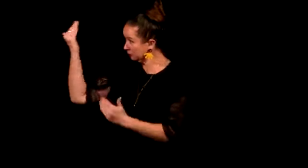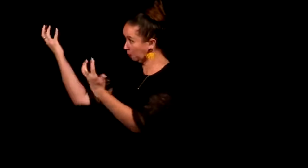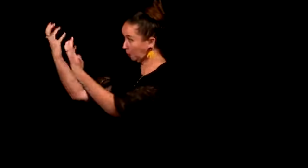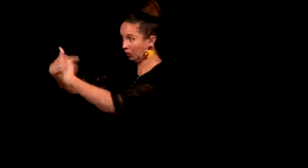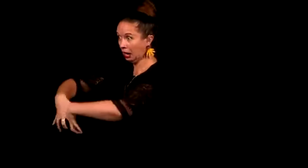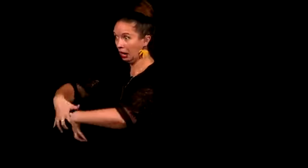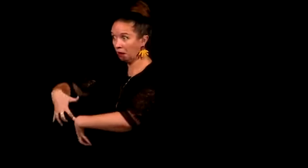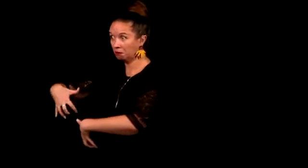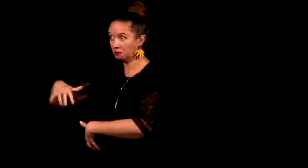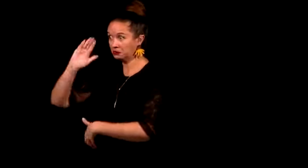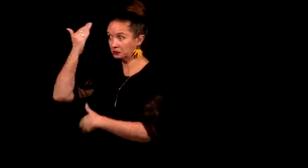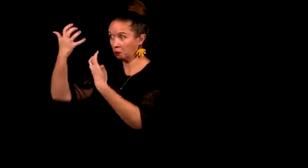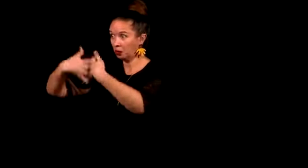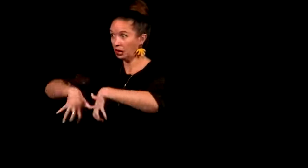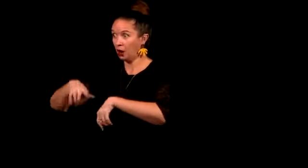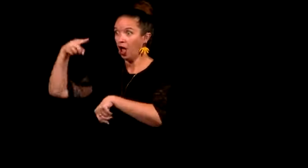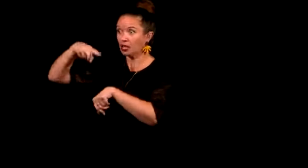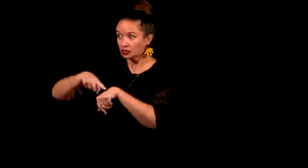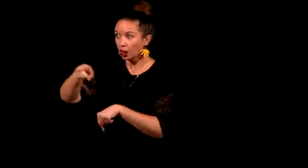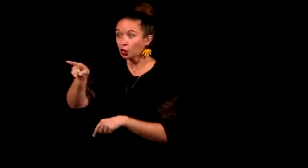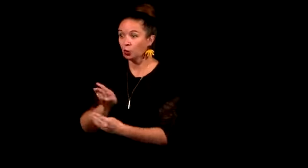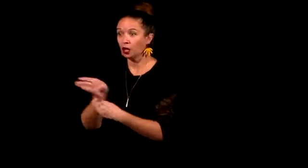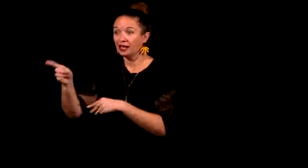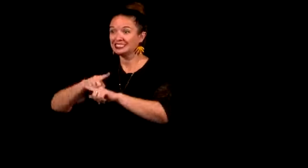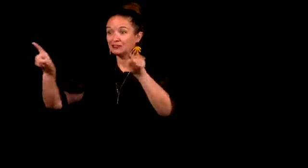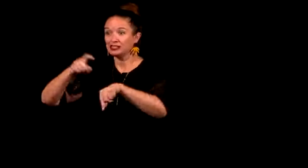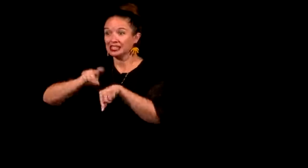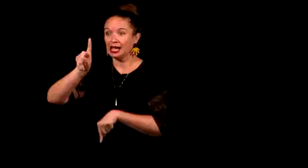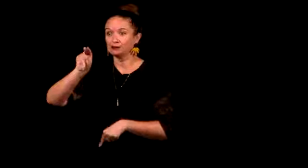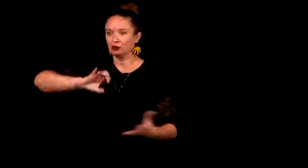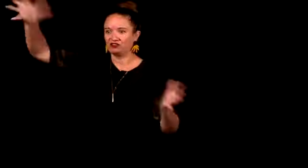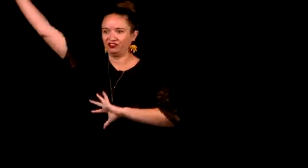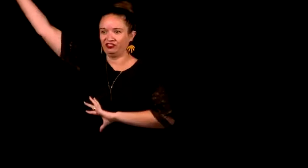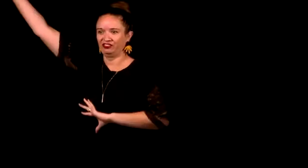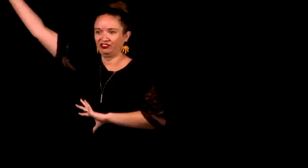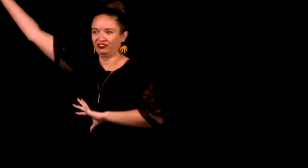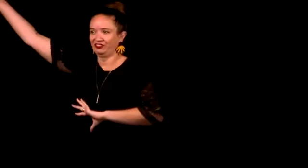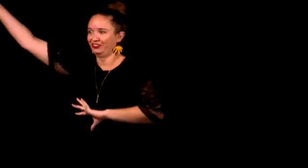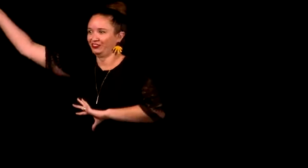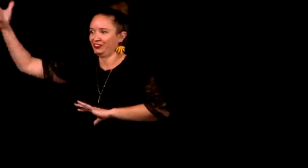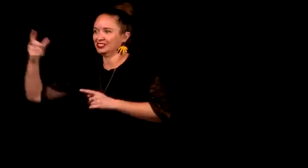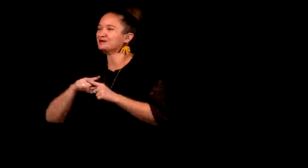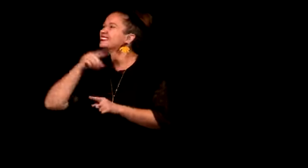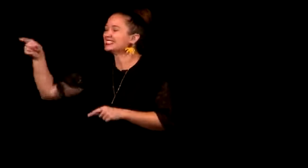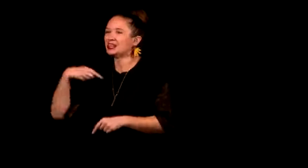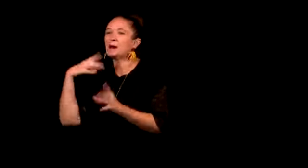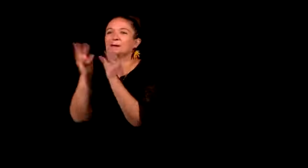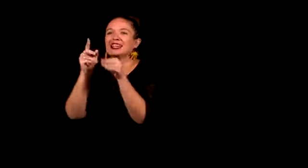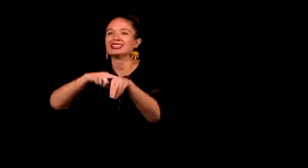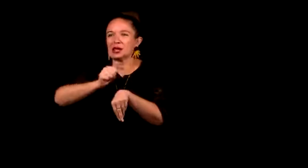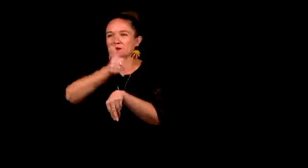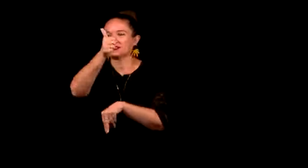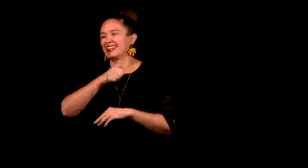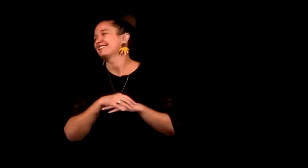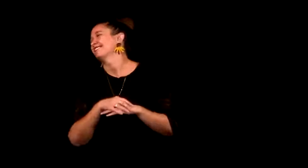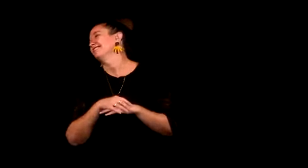for God. And so it kind of like seems to work out, right? You know, that time goes a little quick.